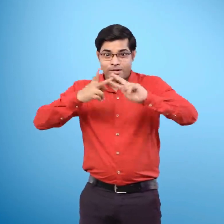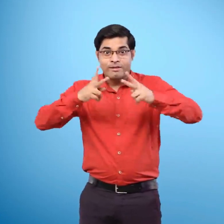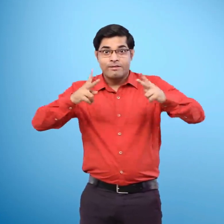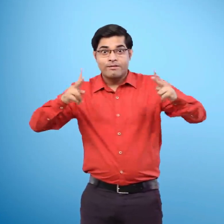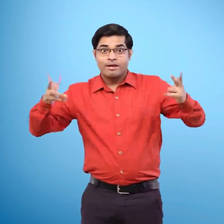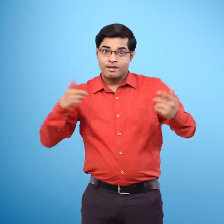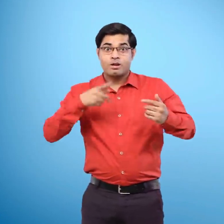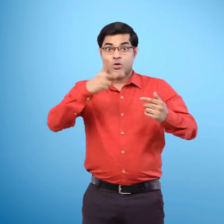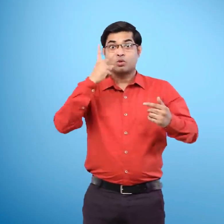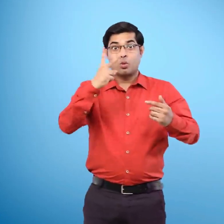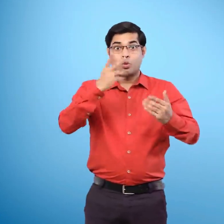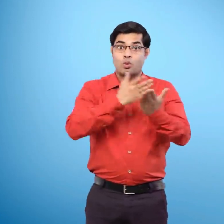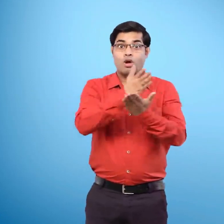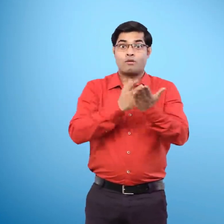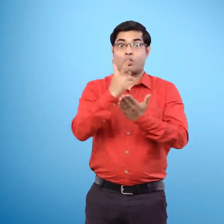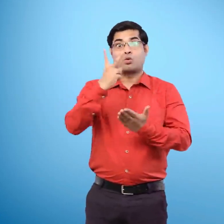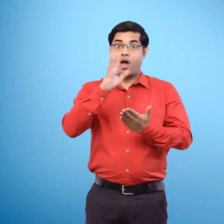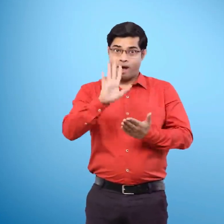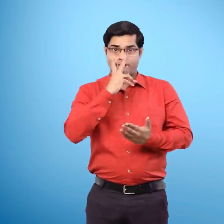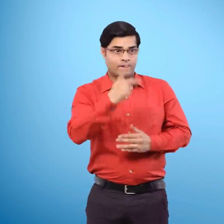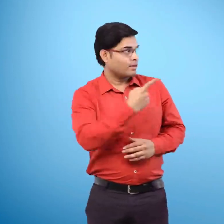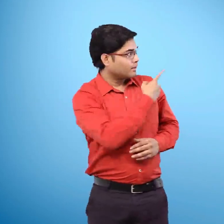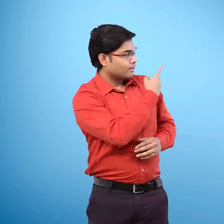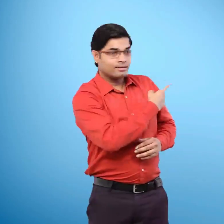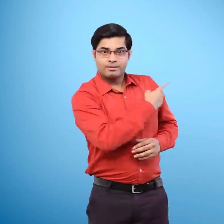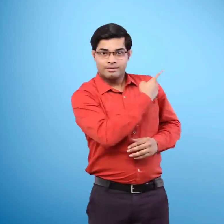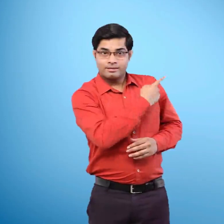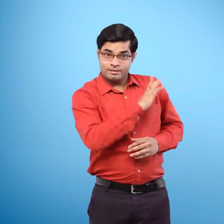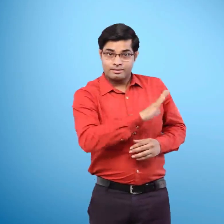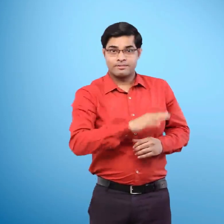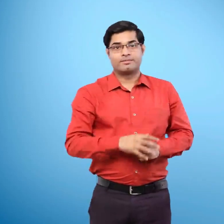The picture shows two patterns made by Key 2